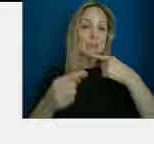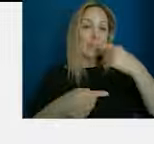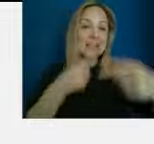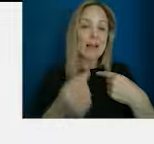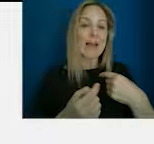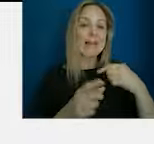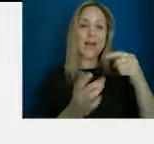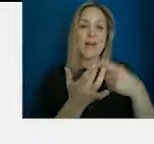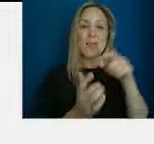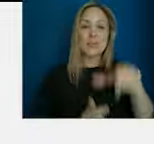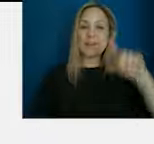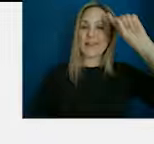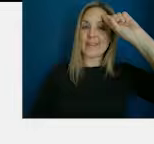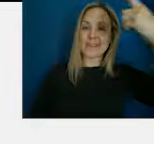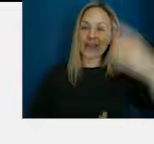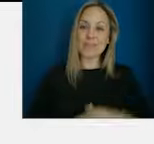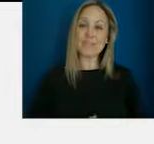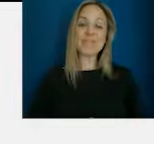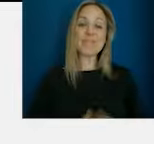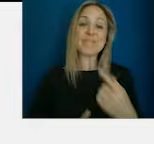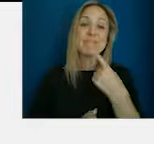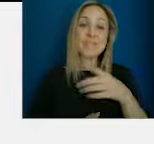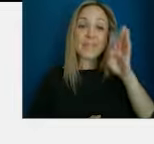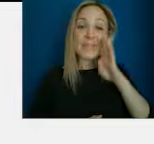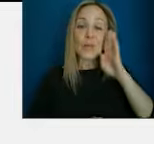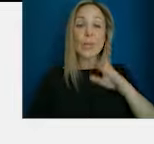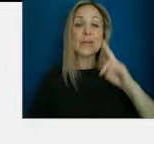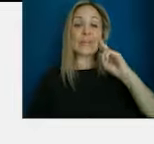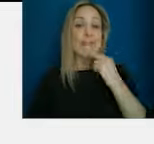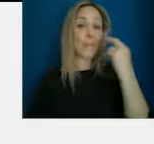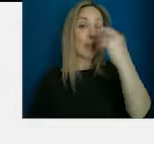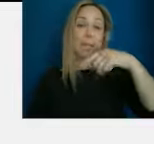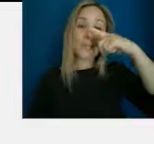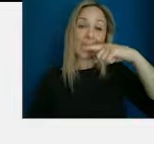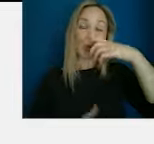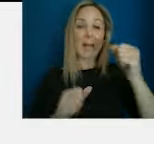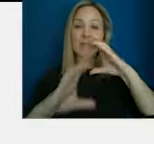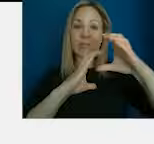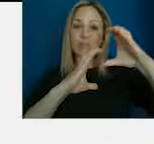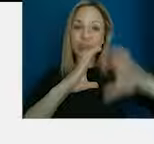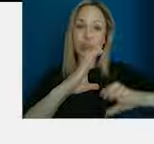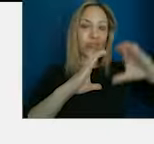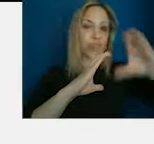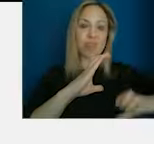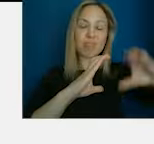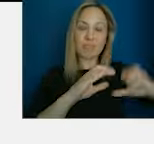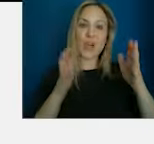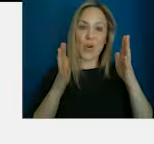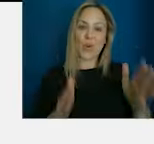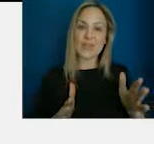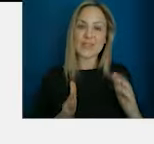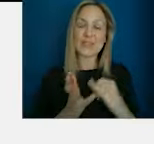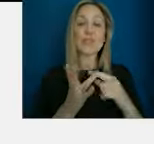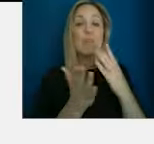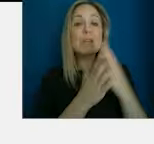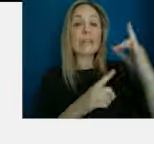with deafblindness experience communication breakdowns more frequently, so it is important to double-check that new concepts and ideas